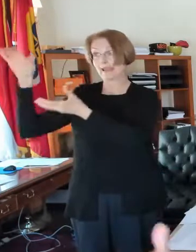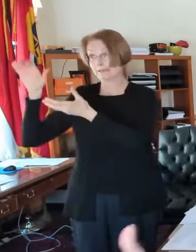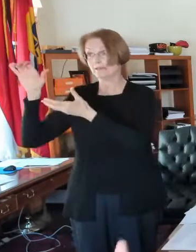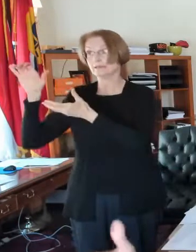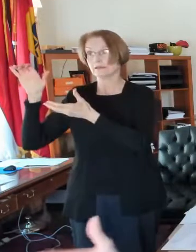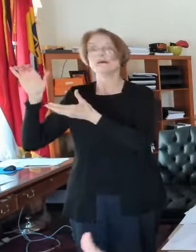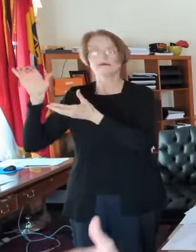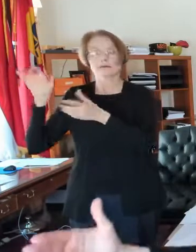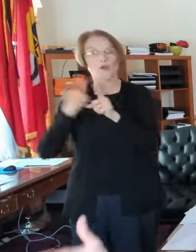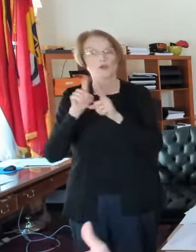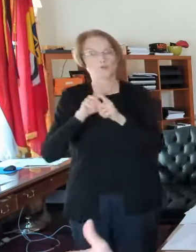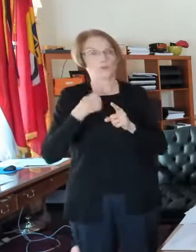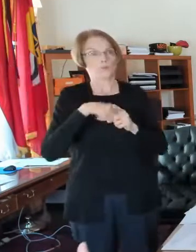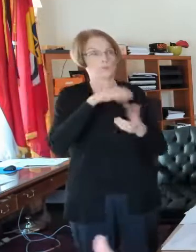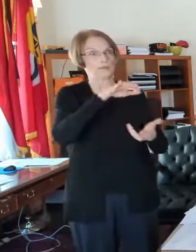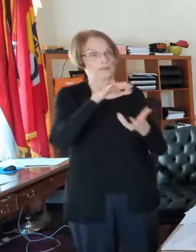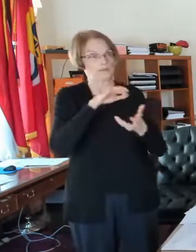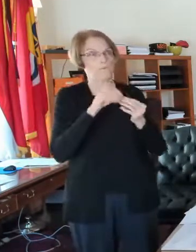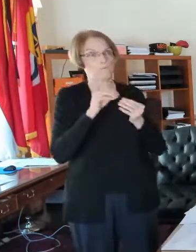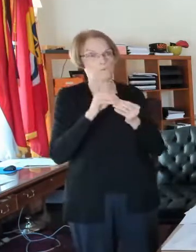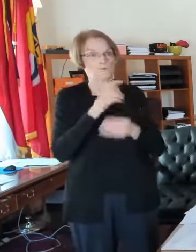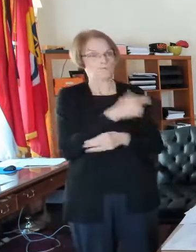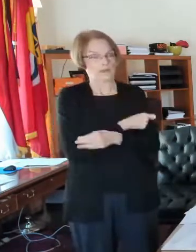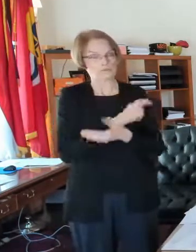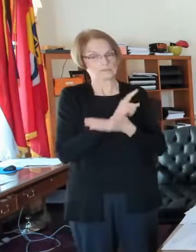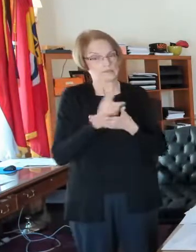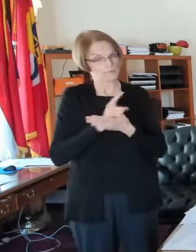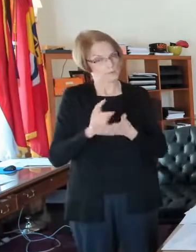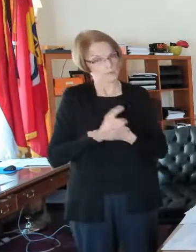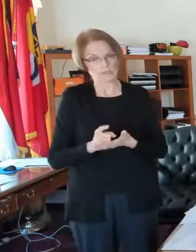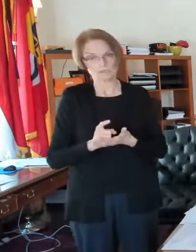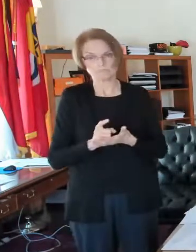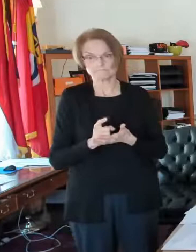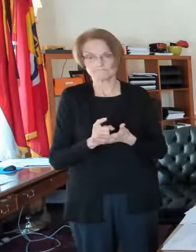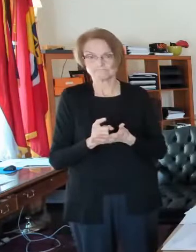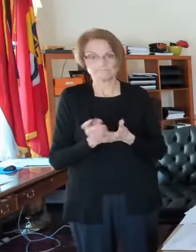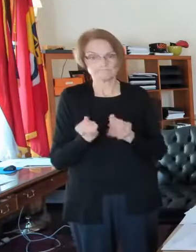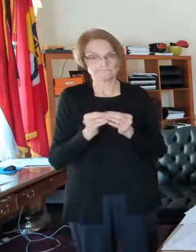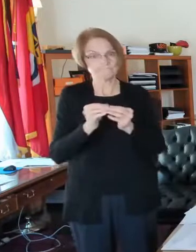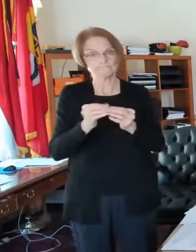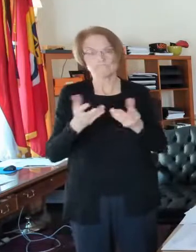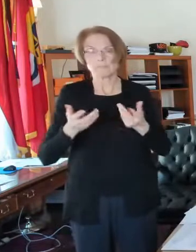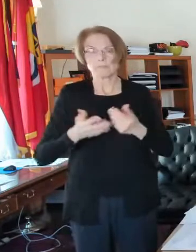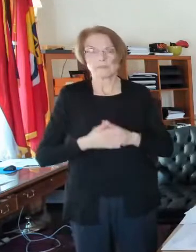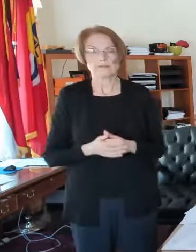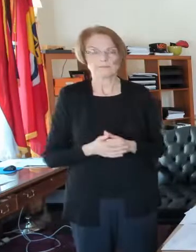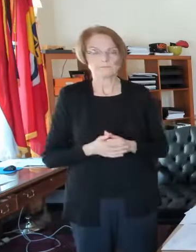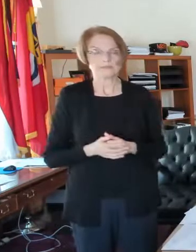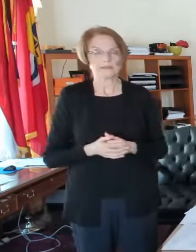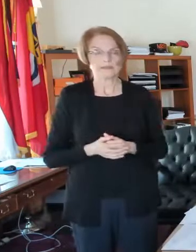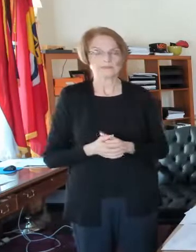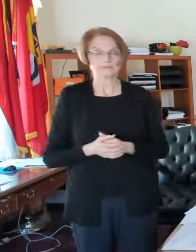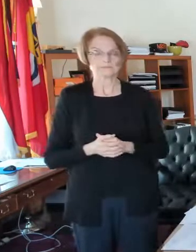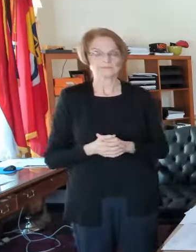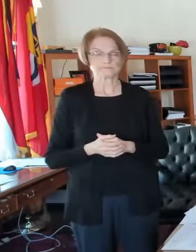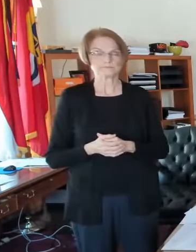more and more vaccine each week. And so this is a situation